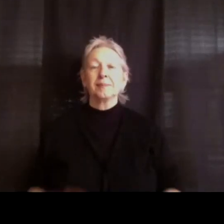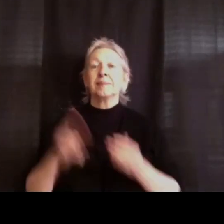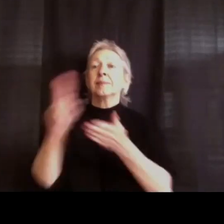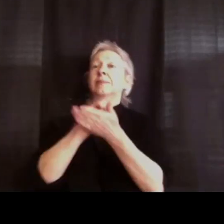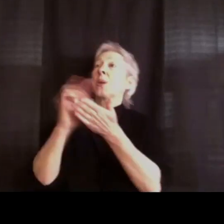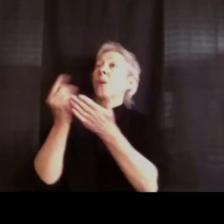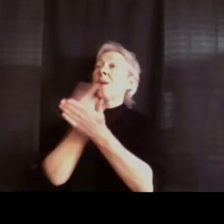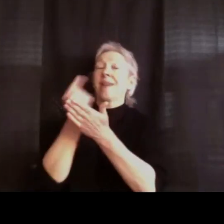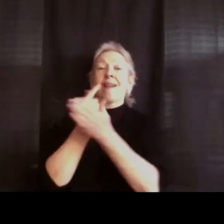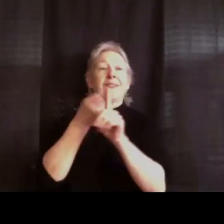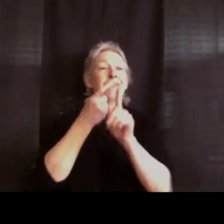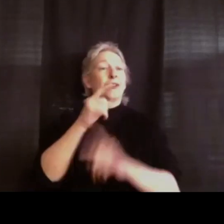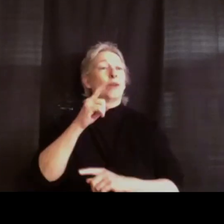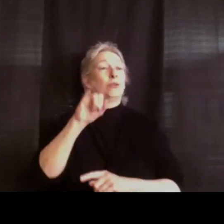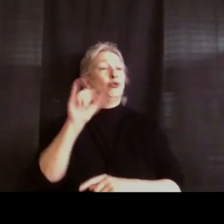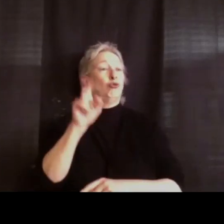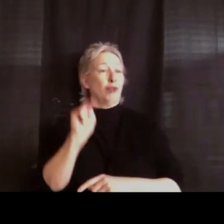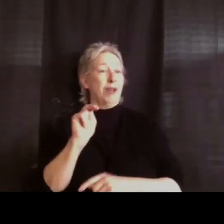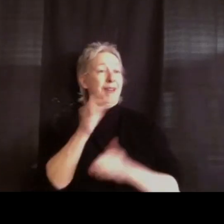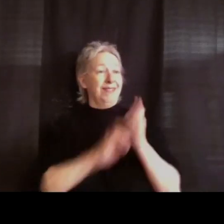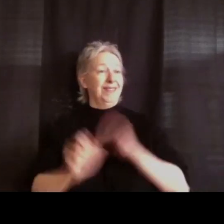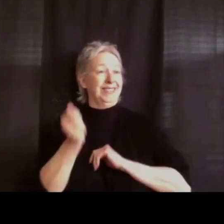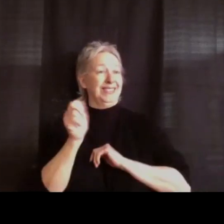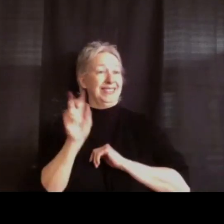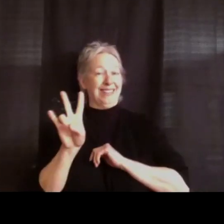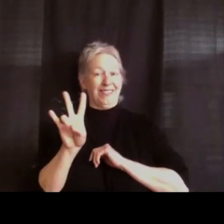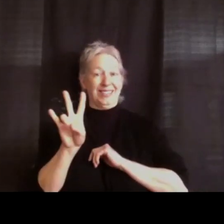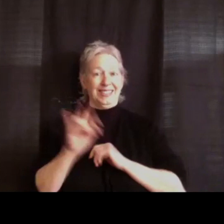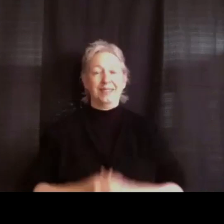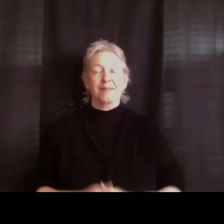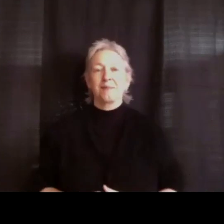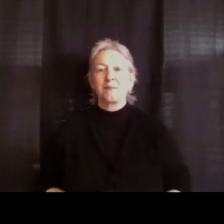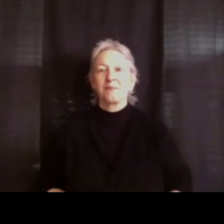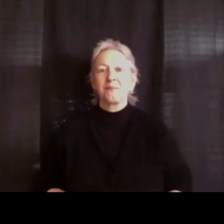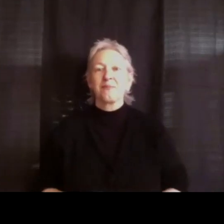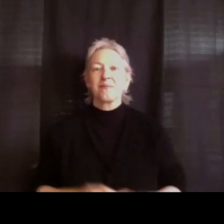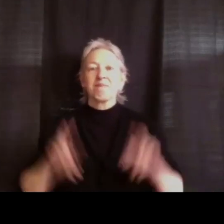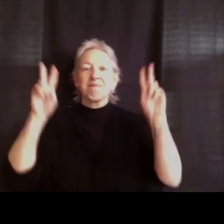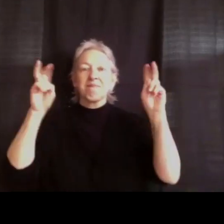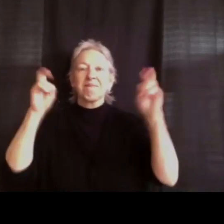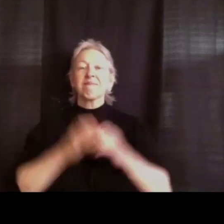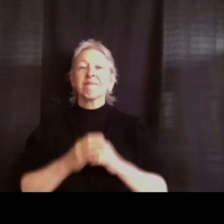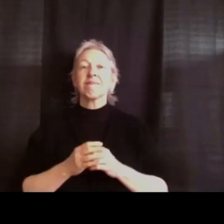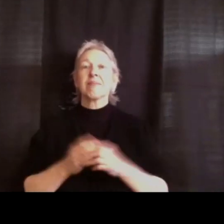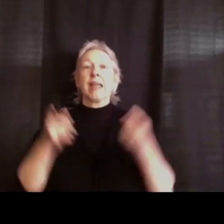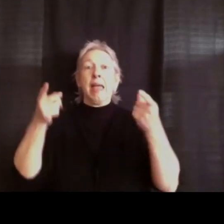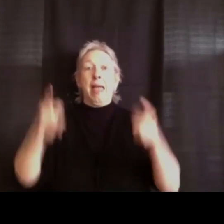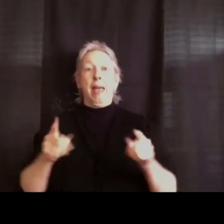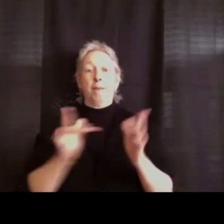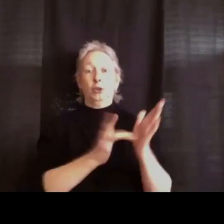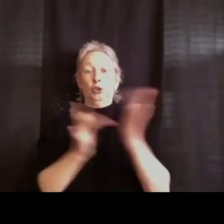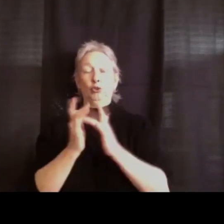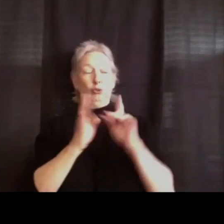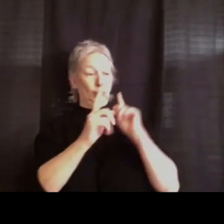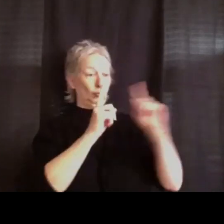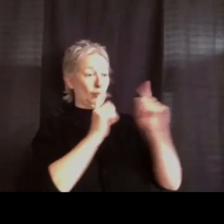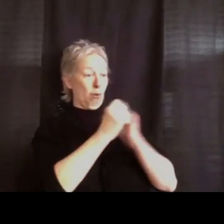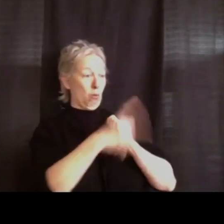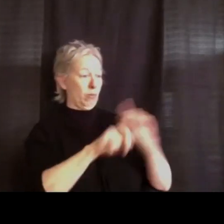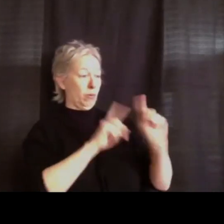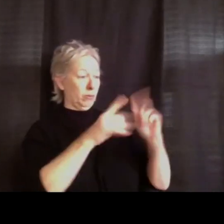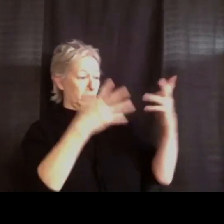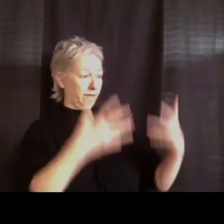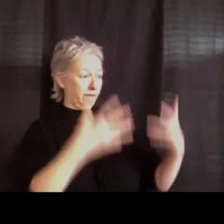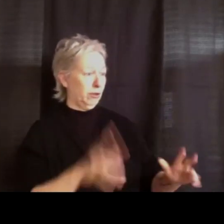Gospel according to St. John, the 17th chapter. After Jesus had spoken these words, he looked